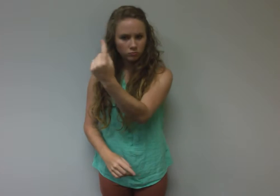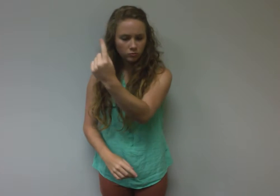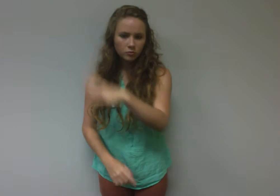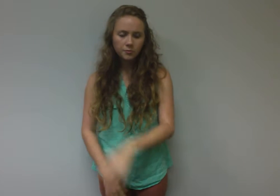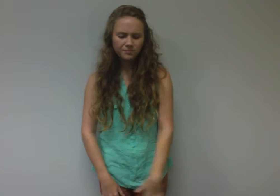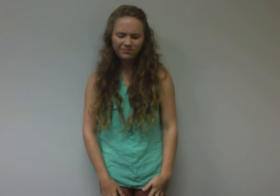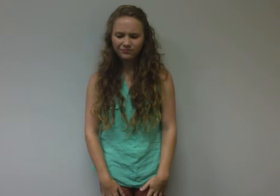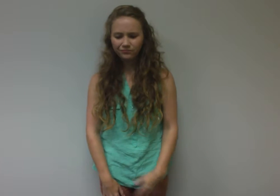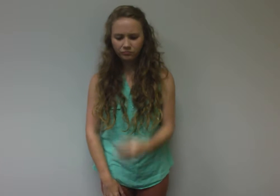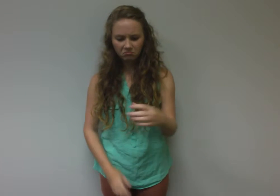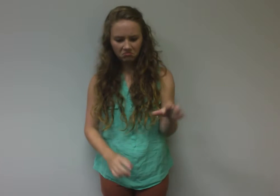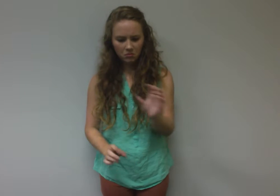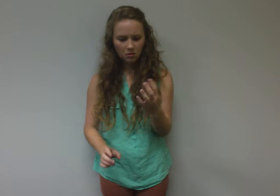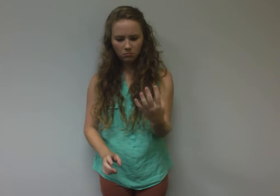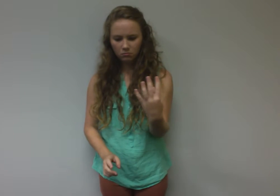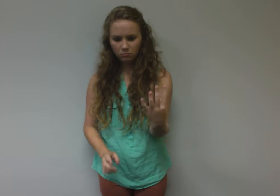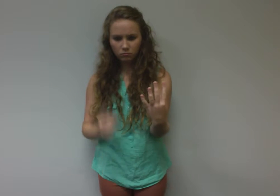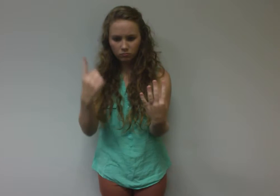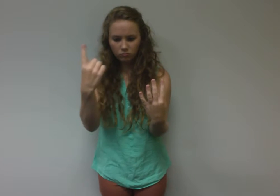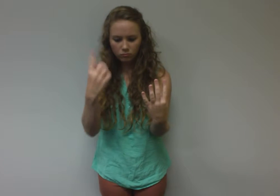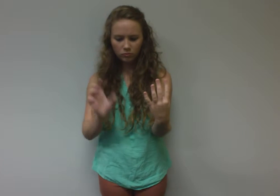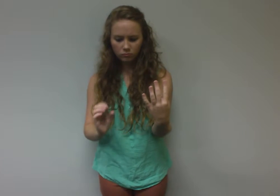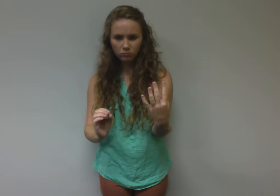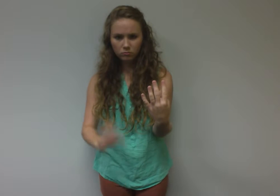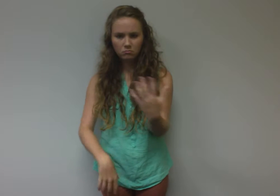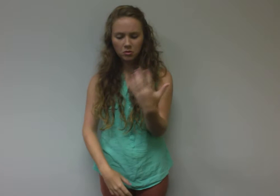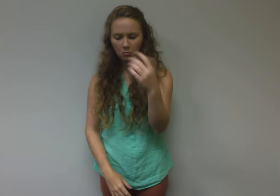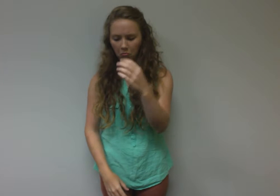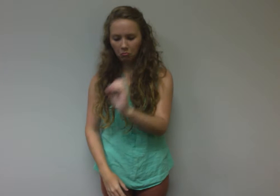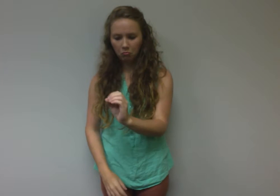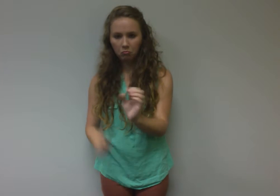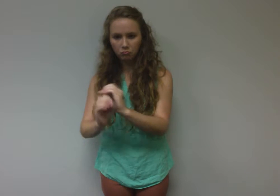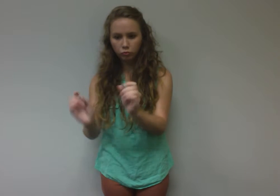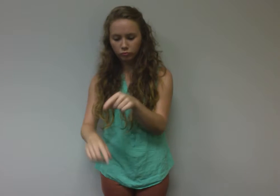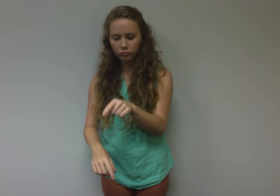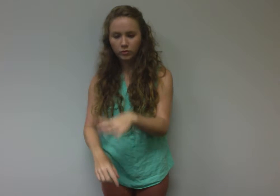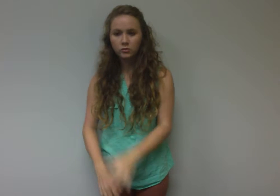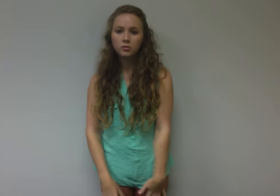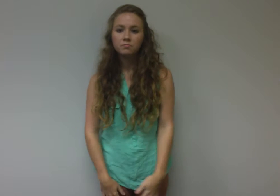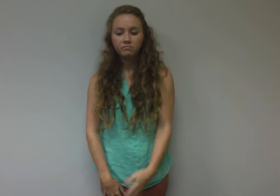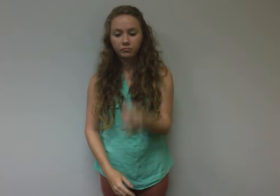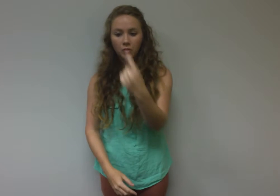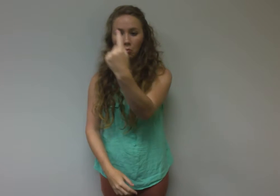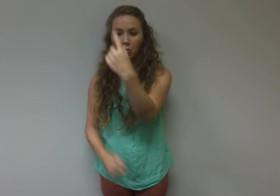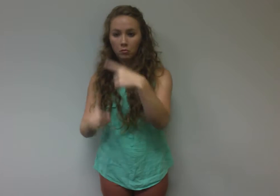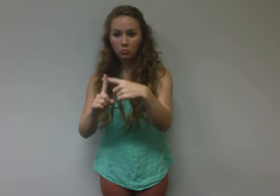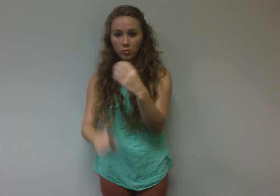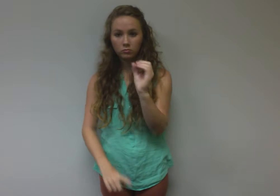number. So this 1 plus nothing is 1. So we put a 1 here. And we get 11 plus 4 is